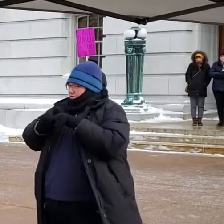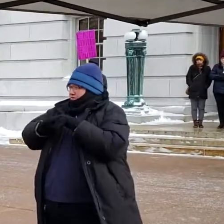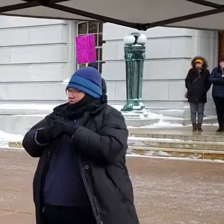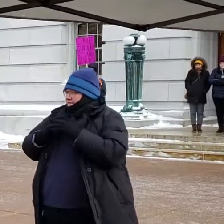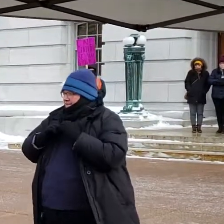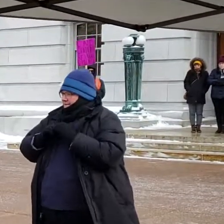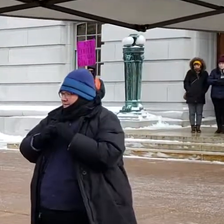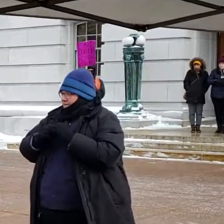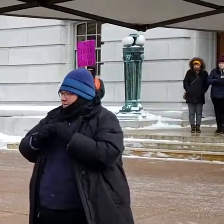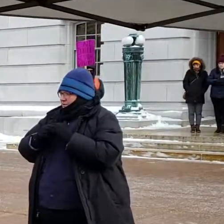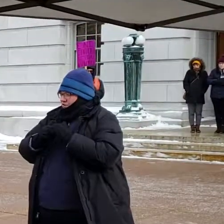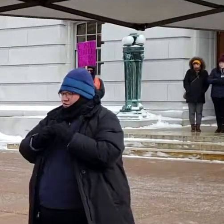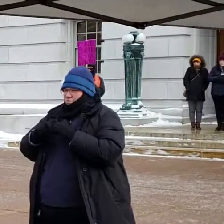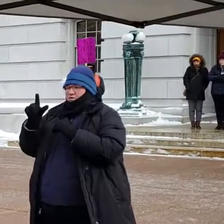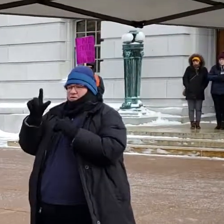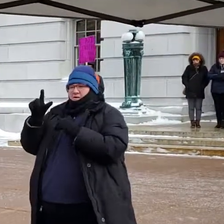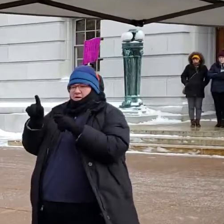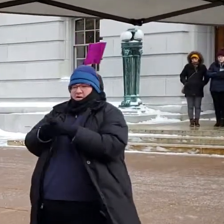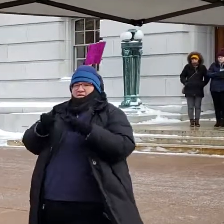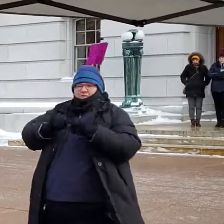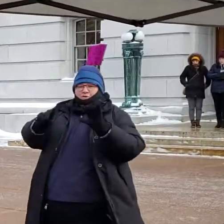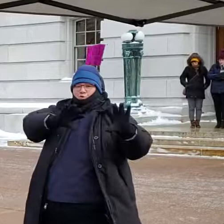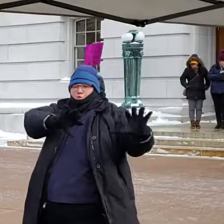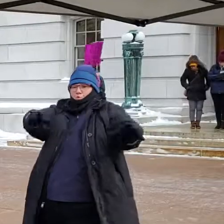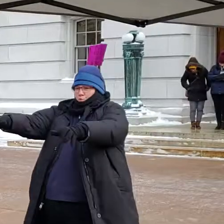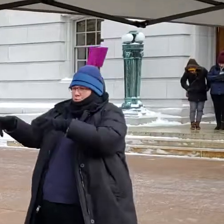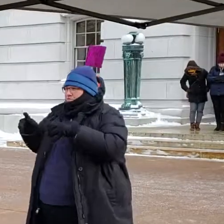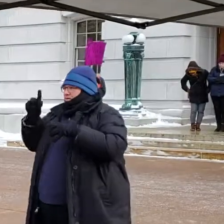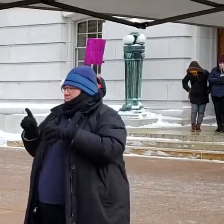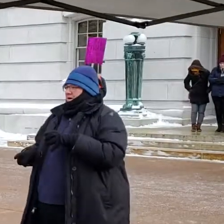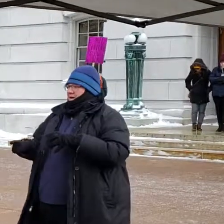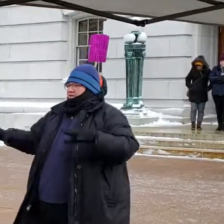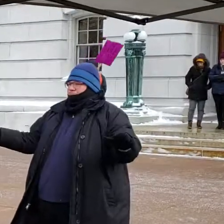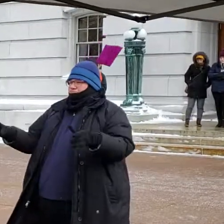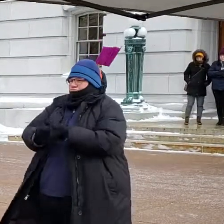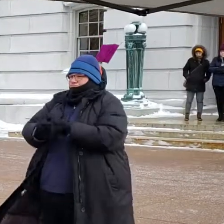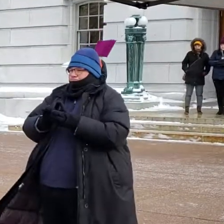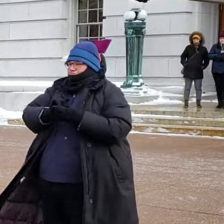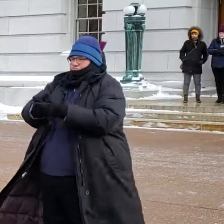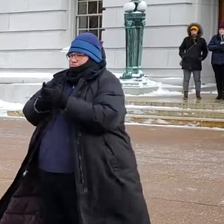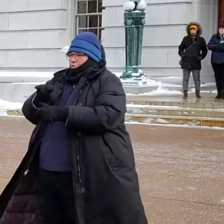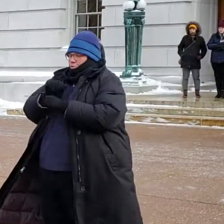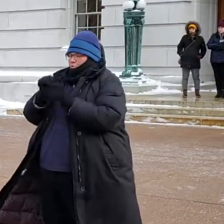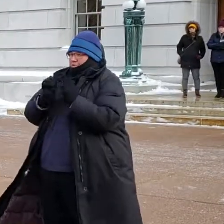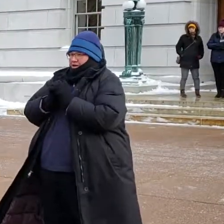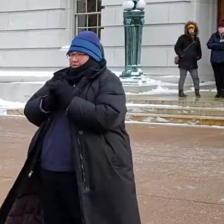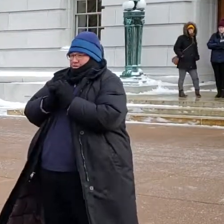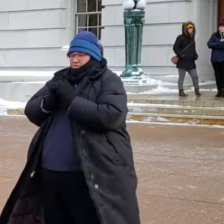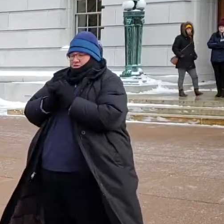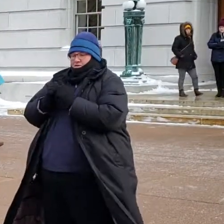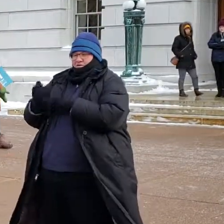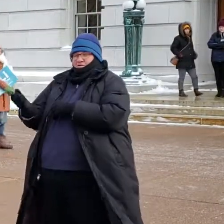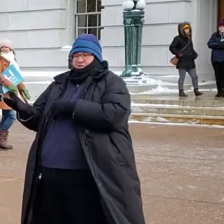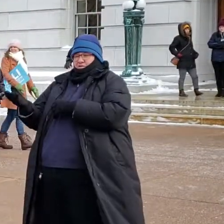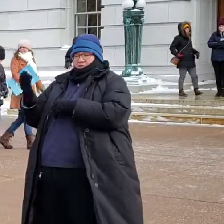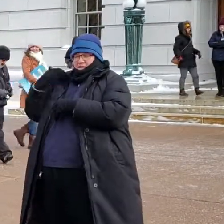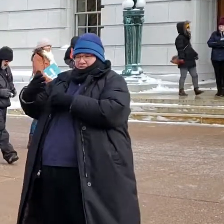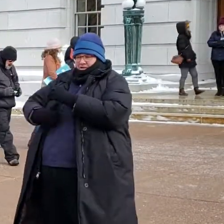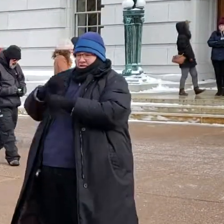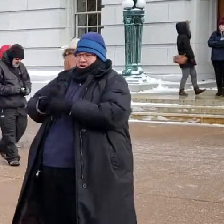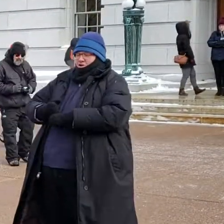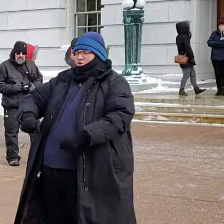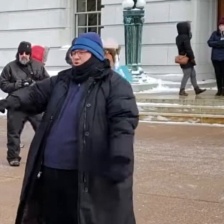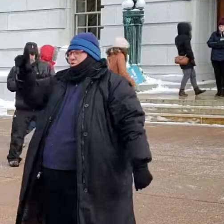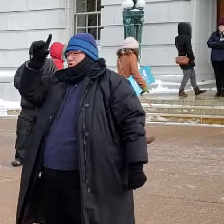us getting organized. This last year of 2018 was riddled with the violence of